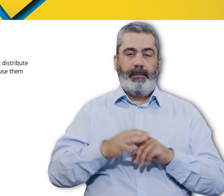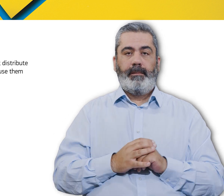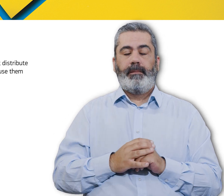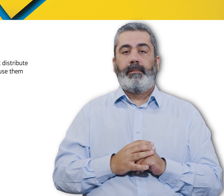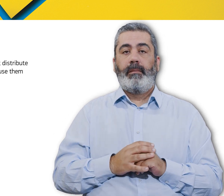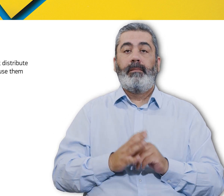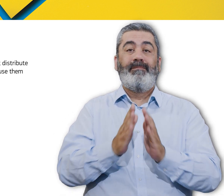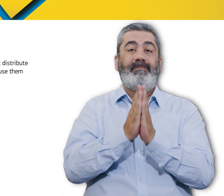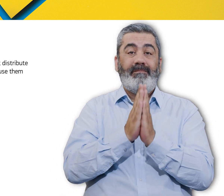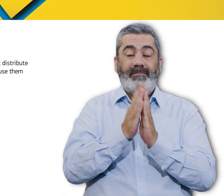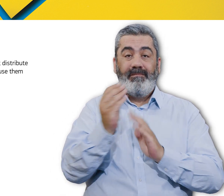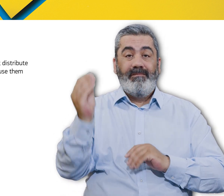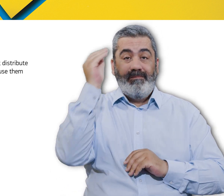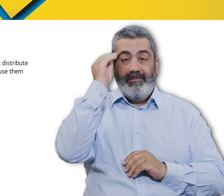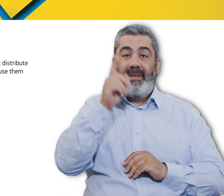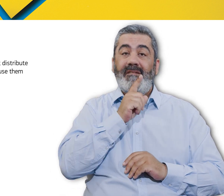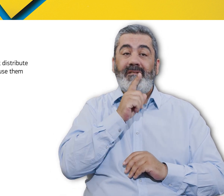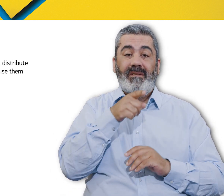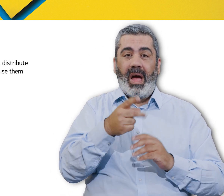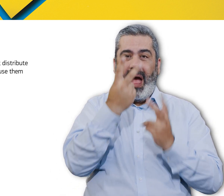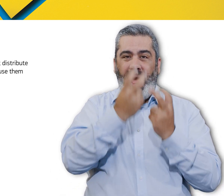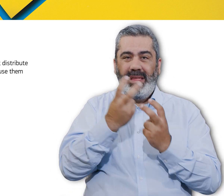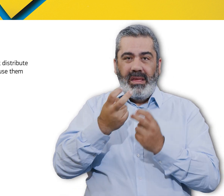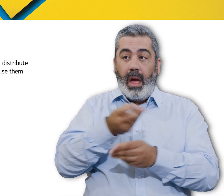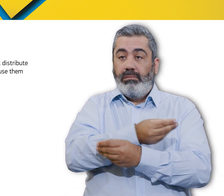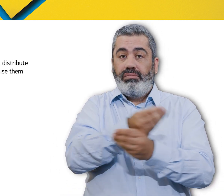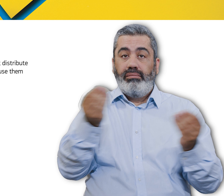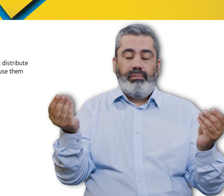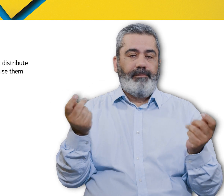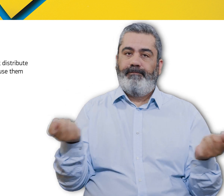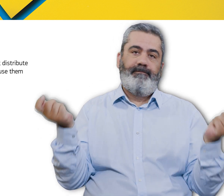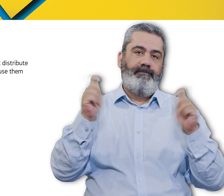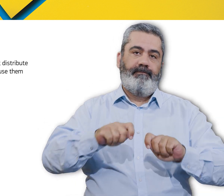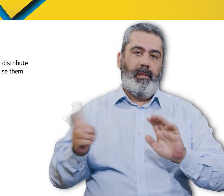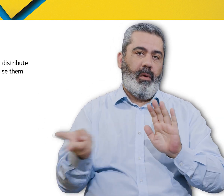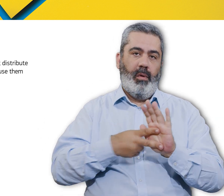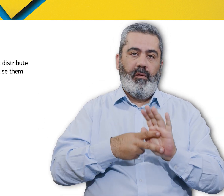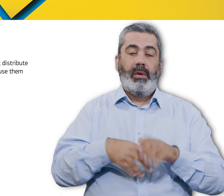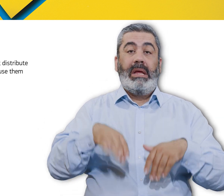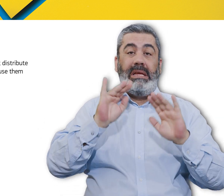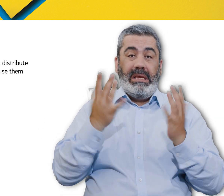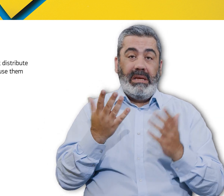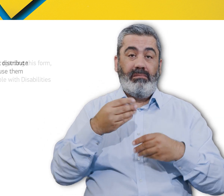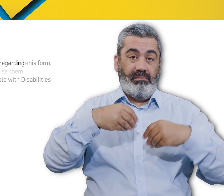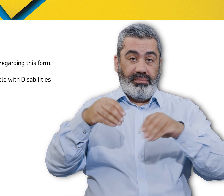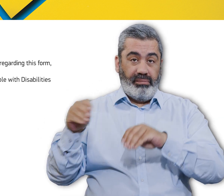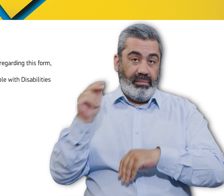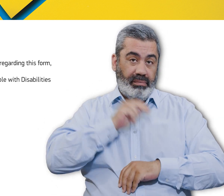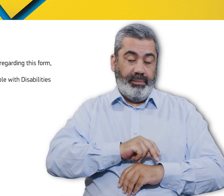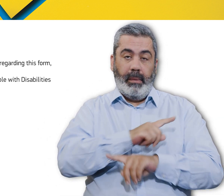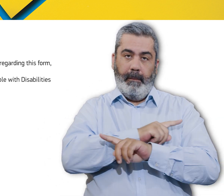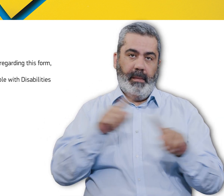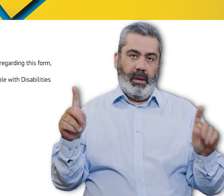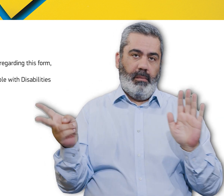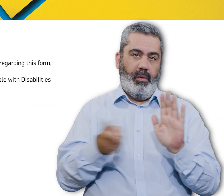Finally, please note that you may not distribute the files in this release to anyone or use them for commercial purposes. For any